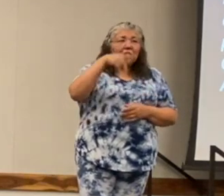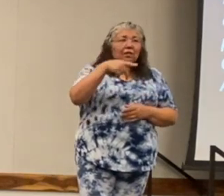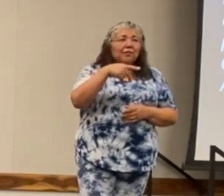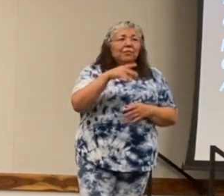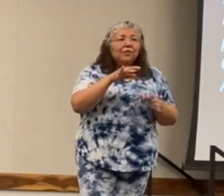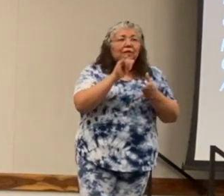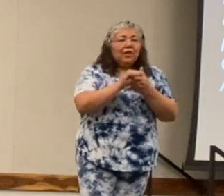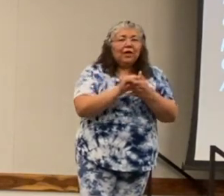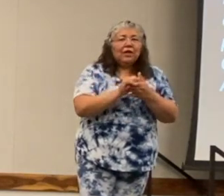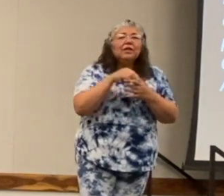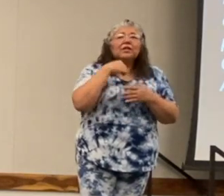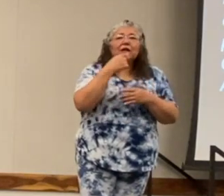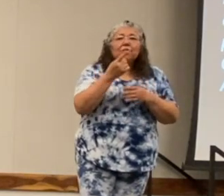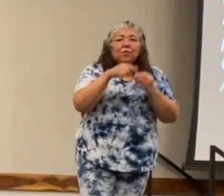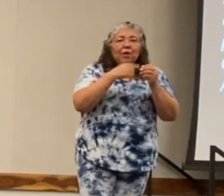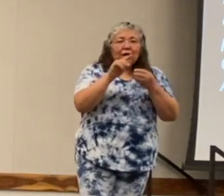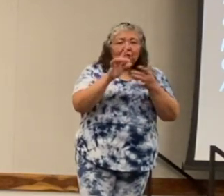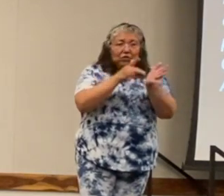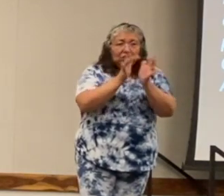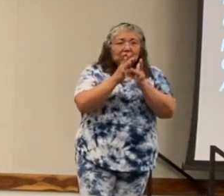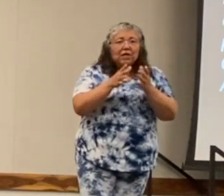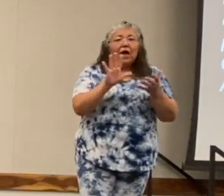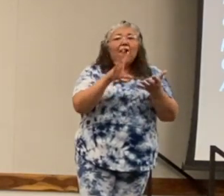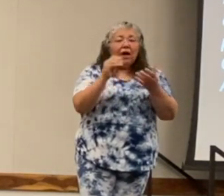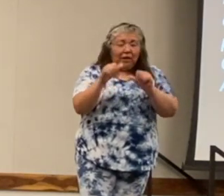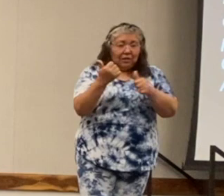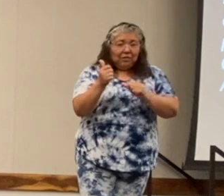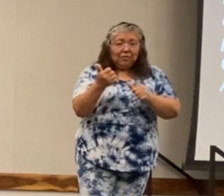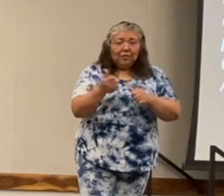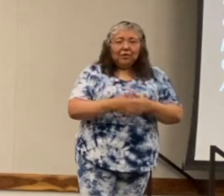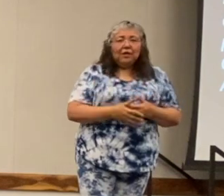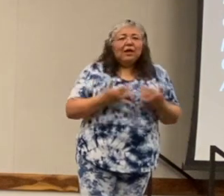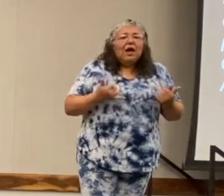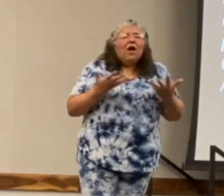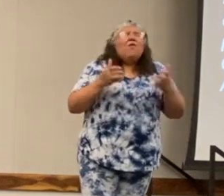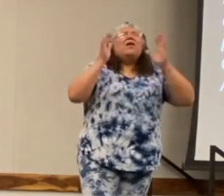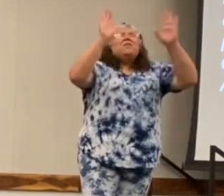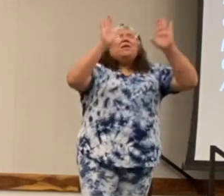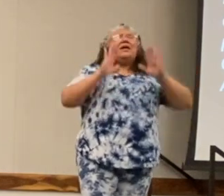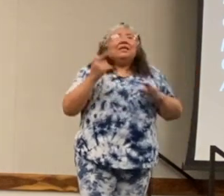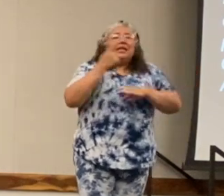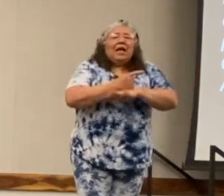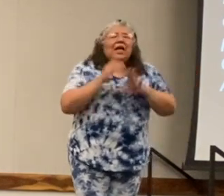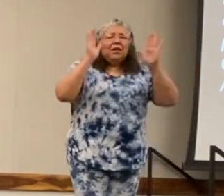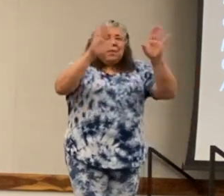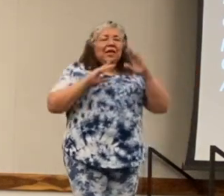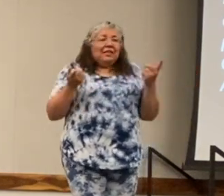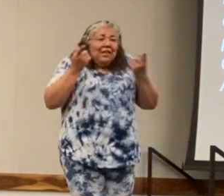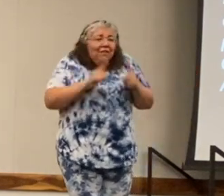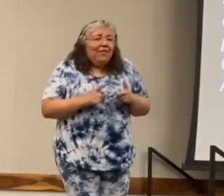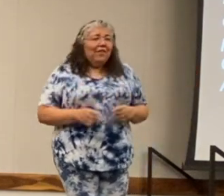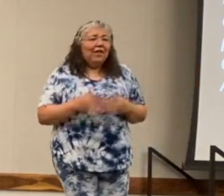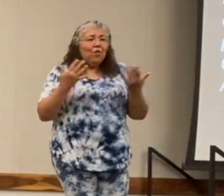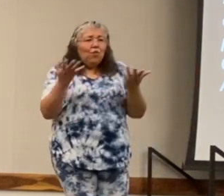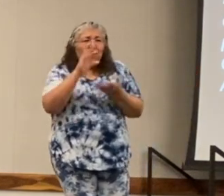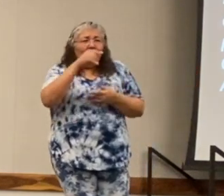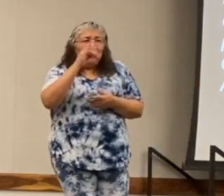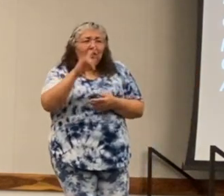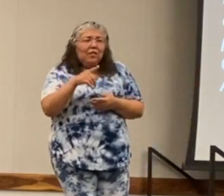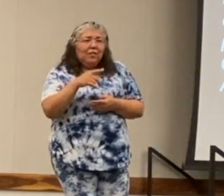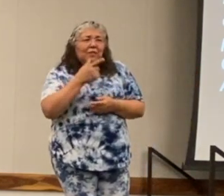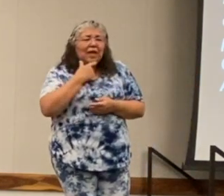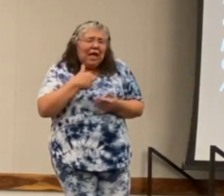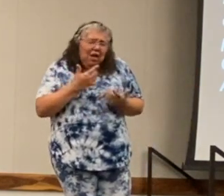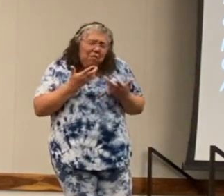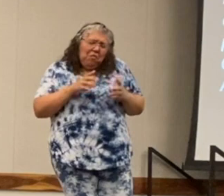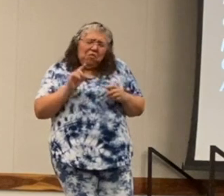Jesus. They get baptized, right? So listen, what an amazing day. What an amazing event. What if Philip said, God, I don't want to go